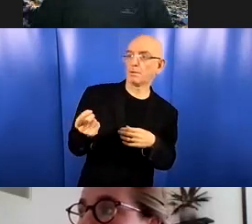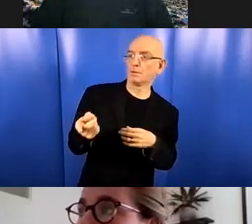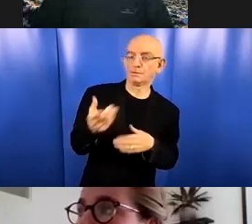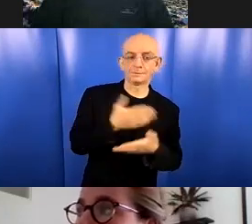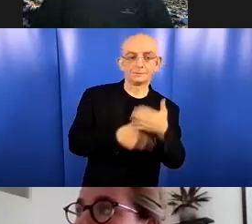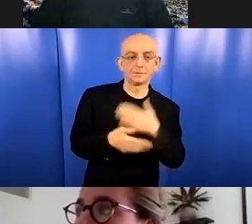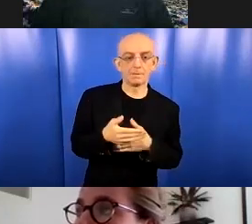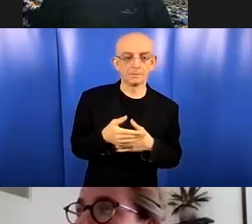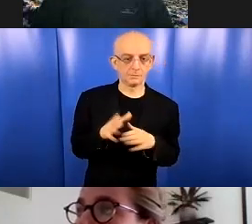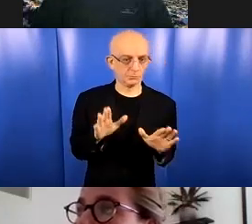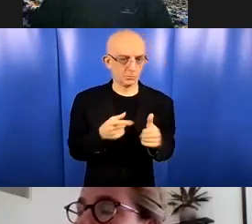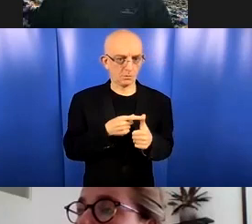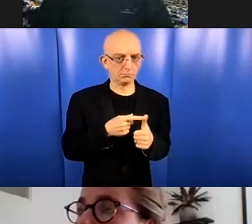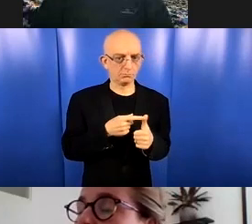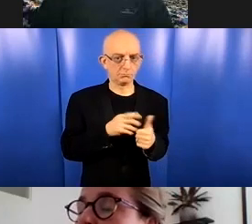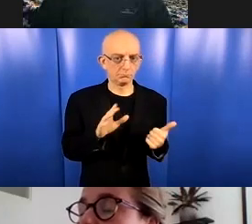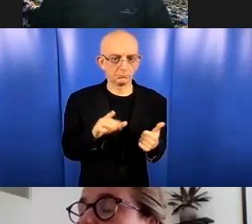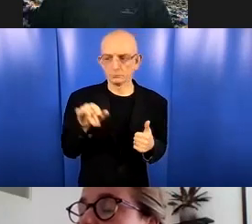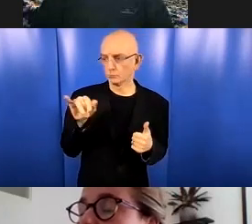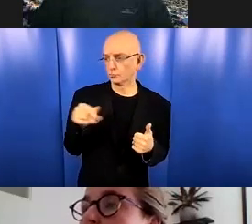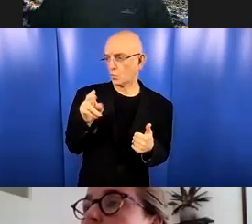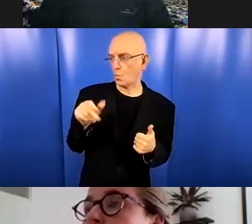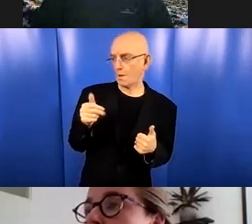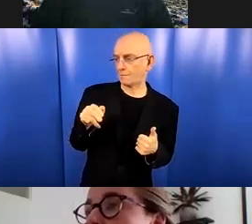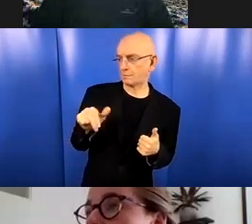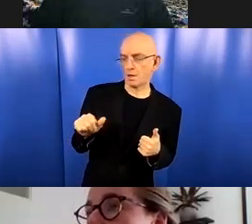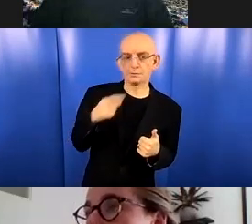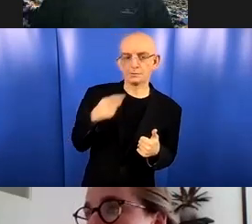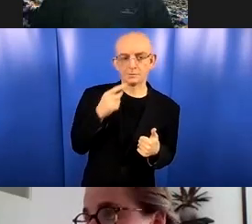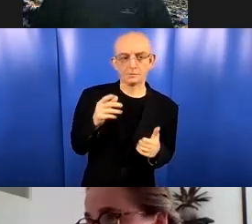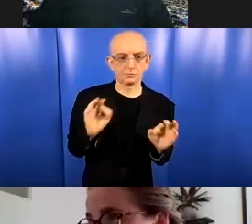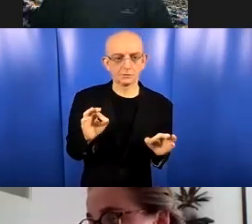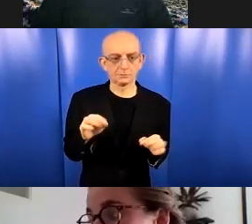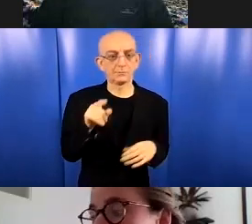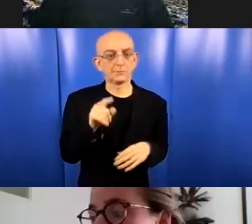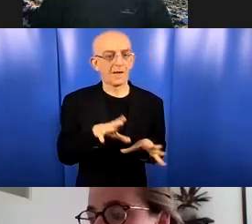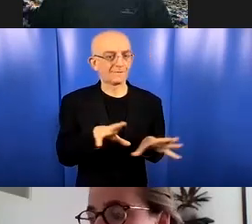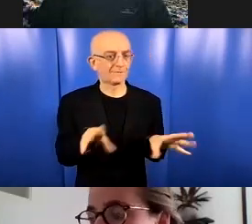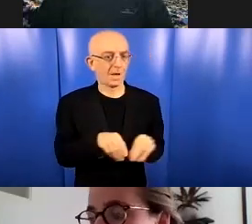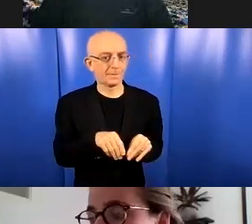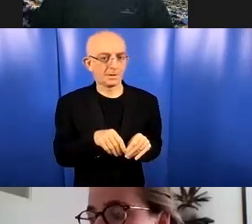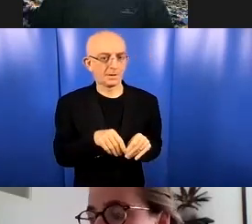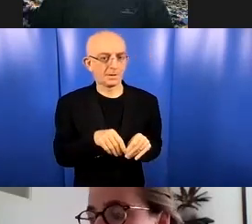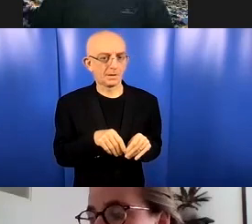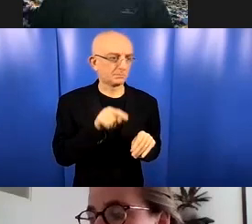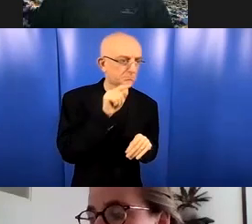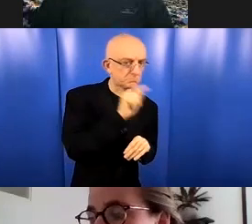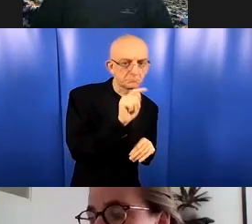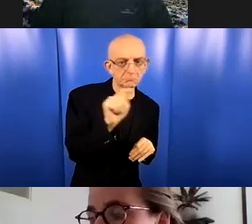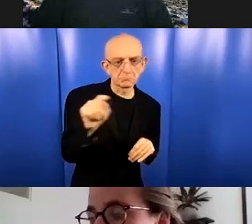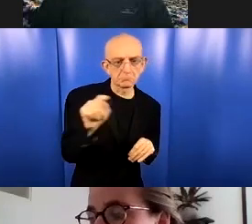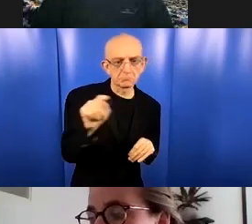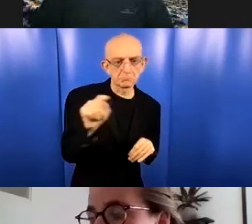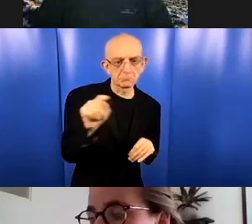said, some families may be more used to being online than other families, especially families with